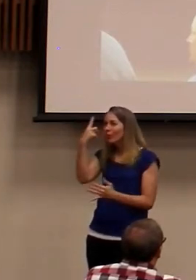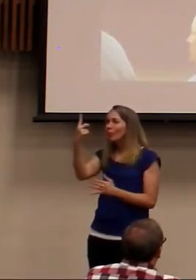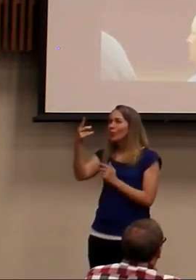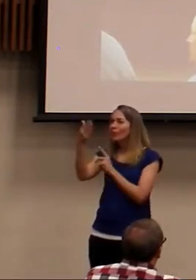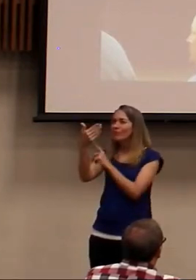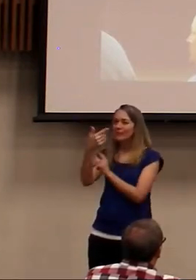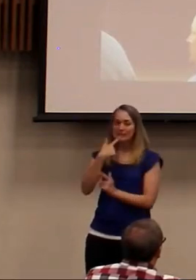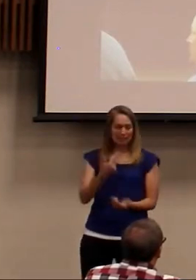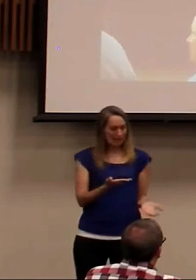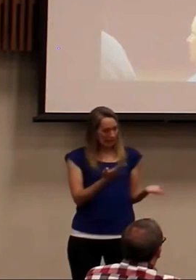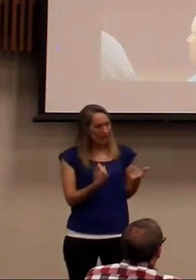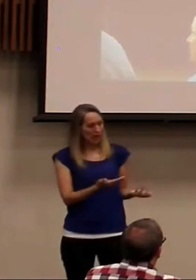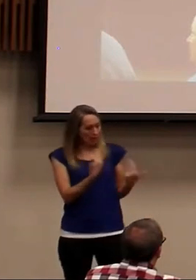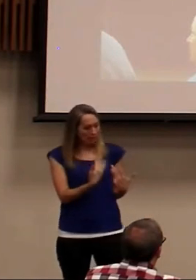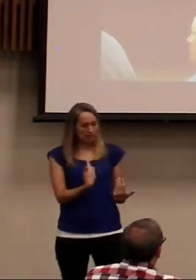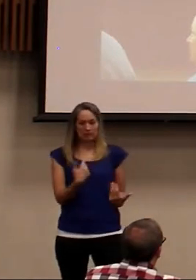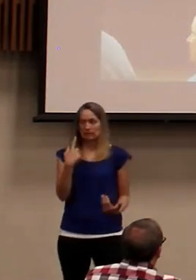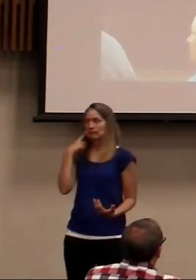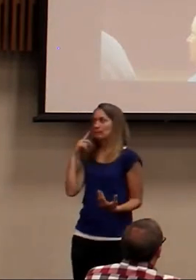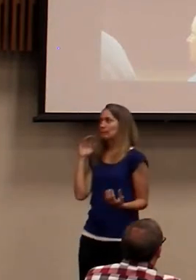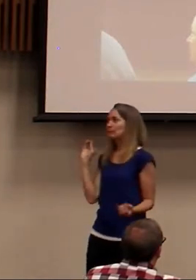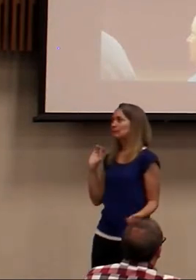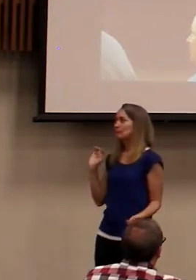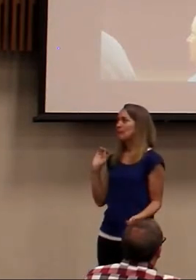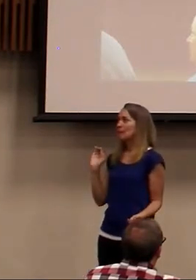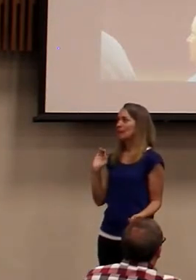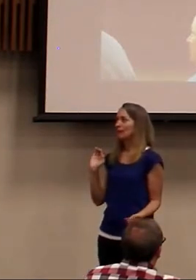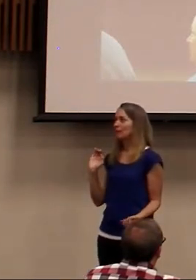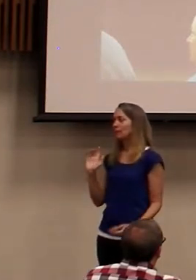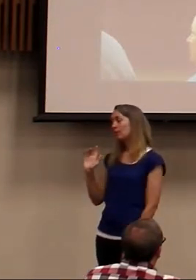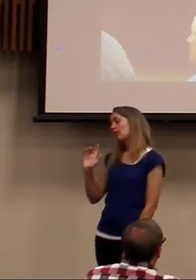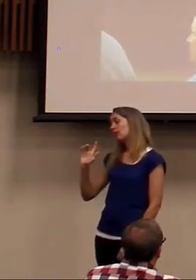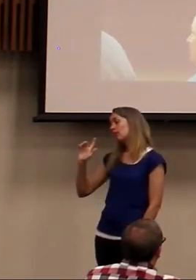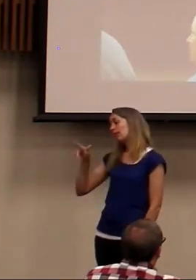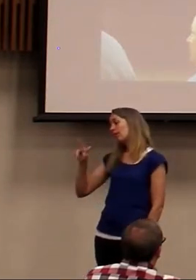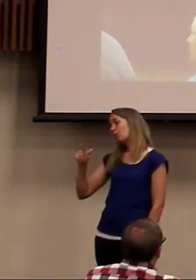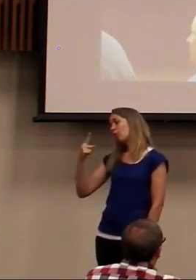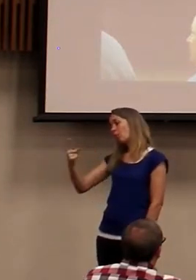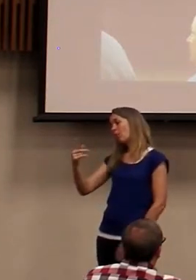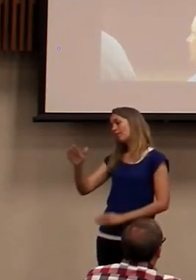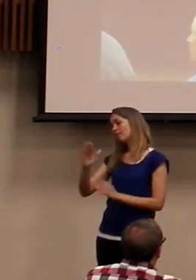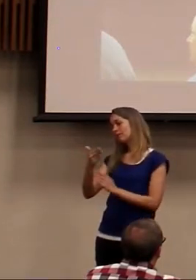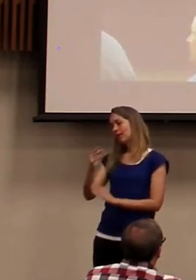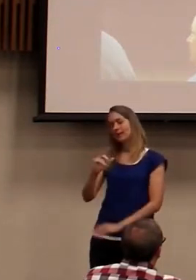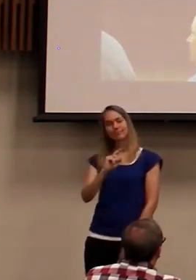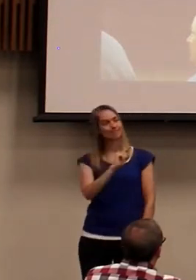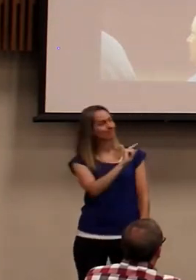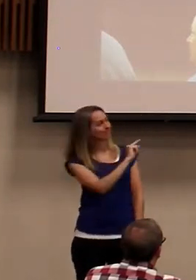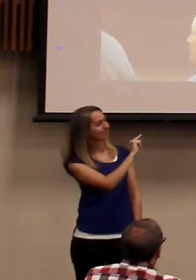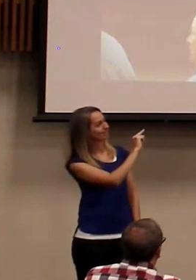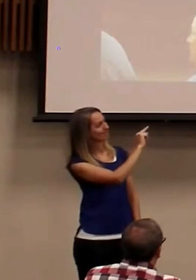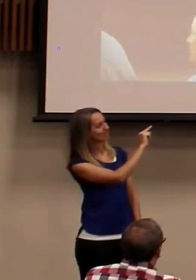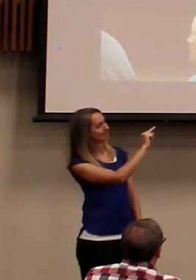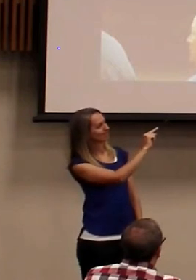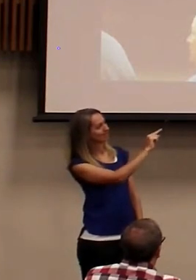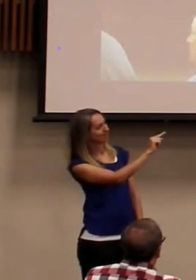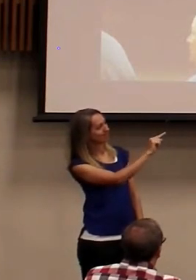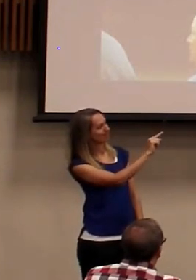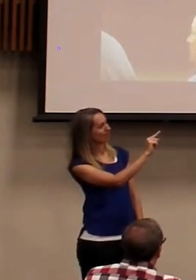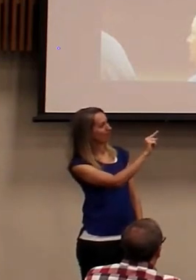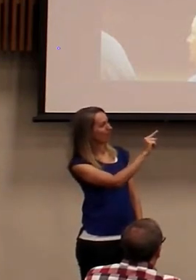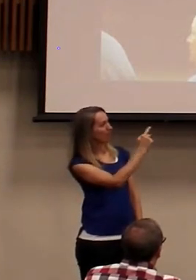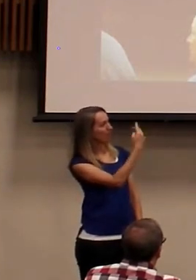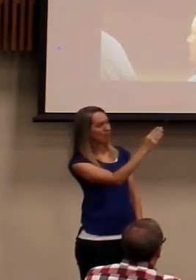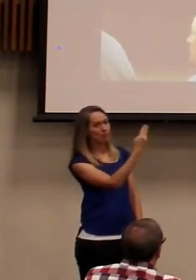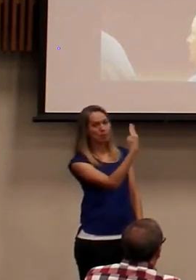anything. But later, one on this side, most of the way down, a blue and yellow flag would